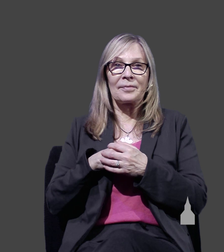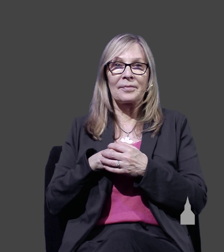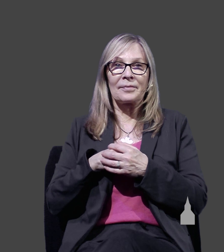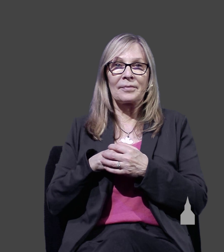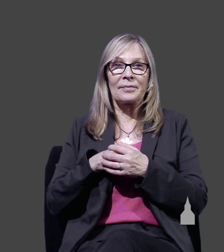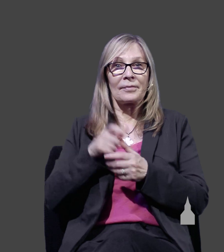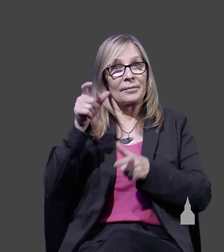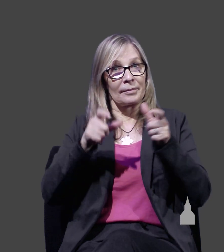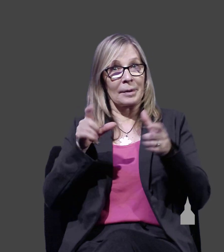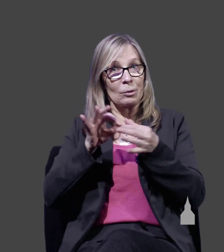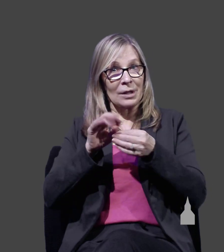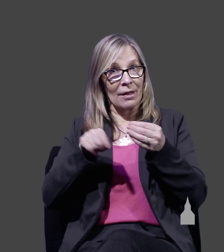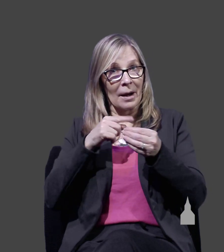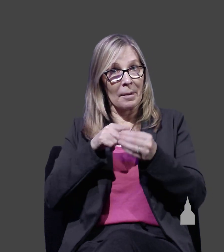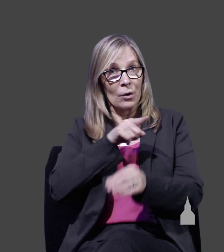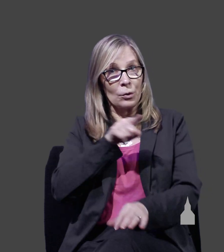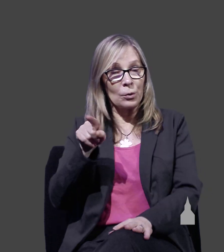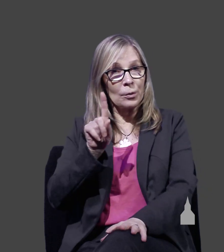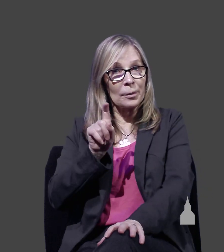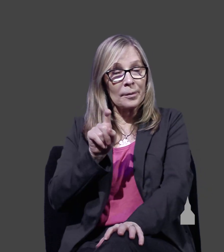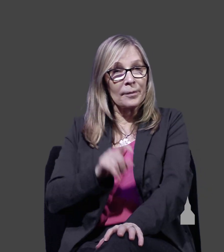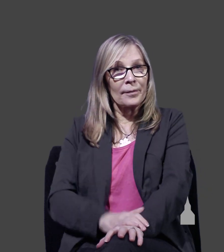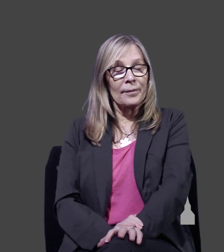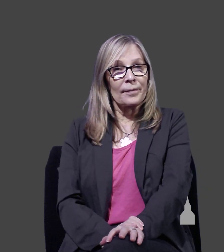When people say that about you,